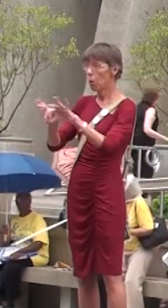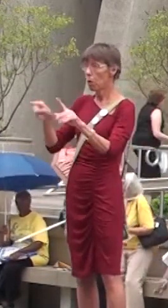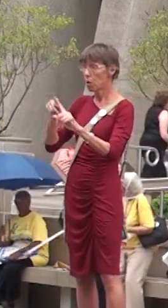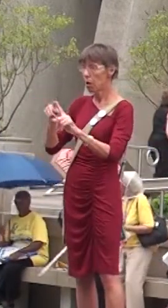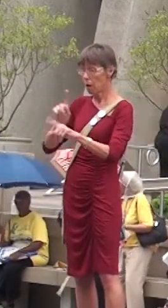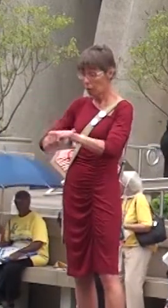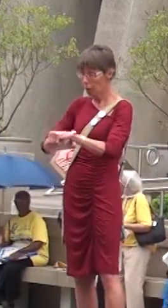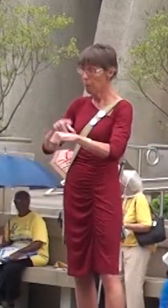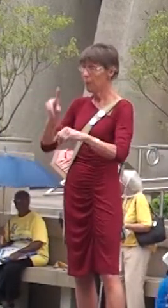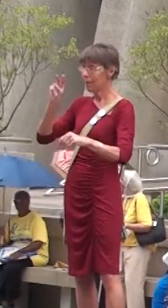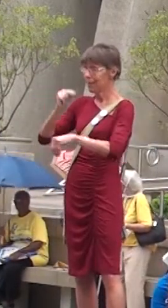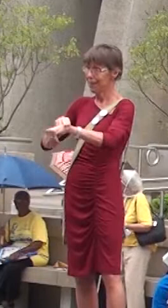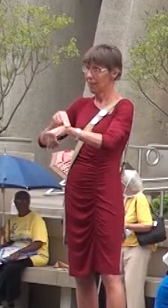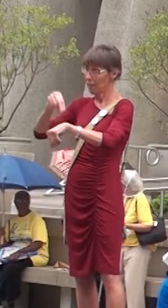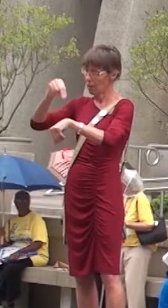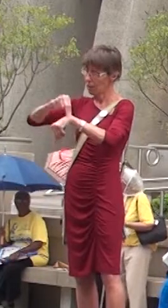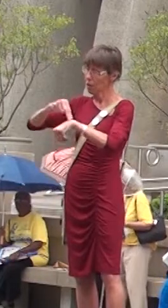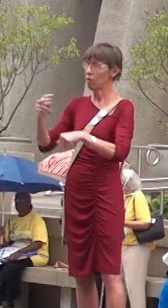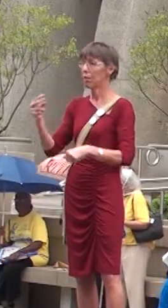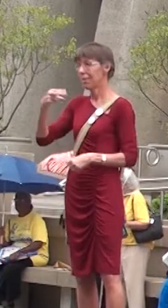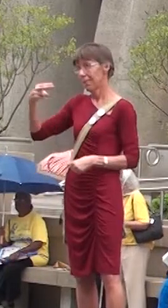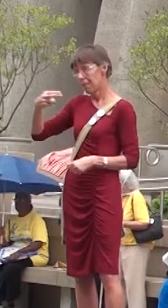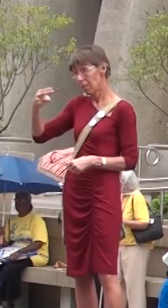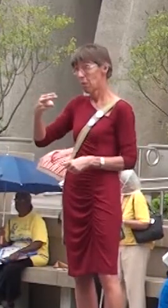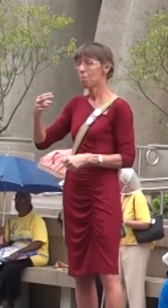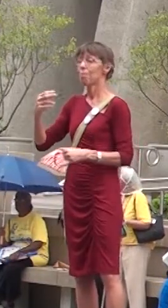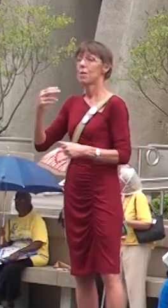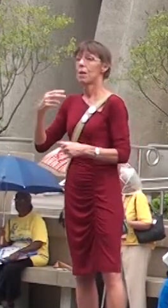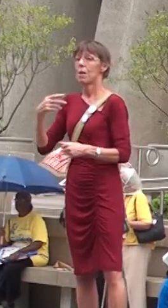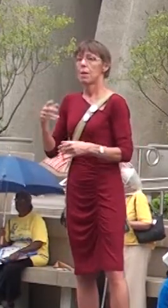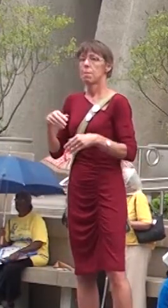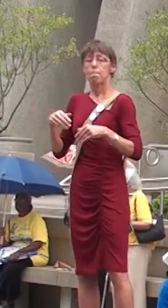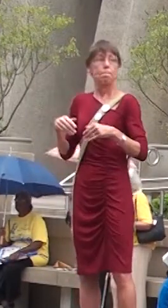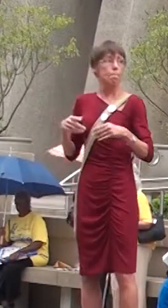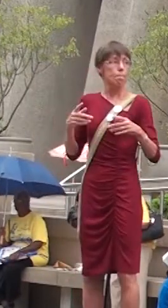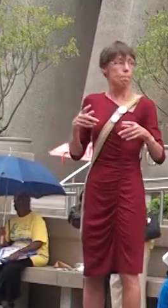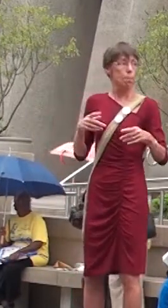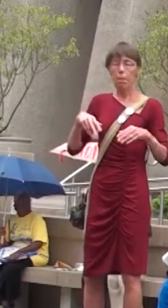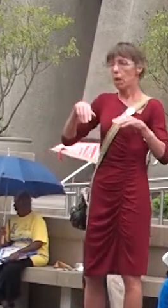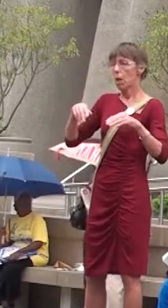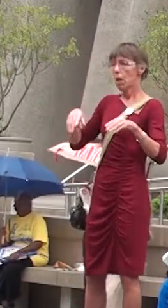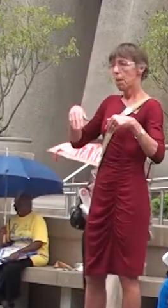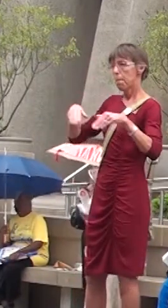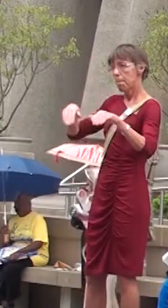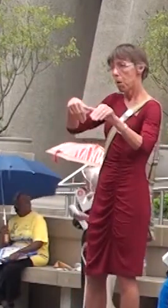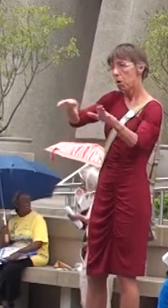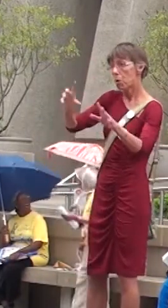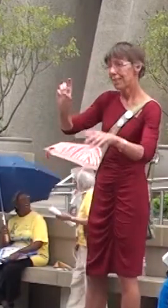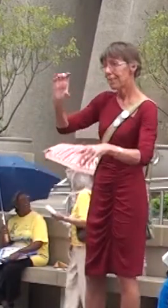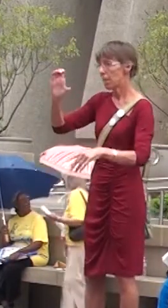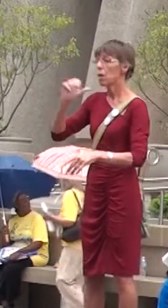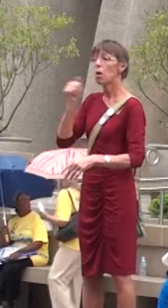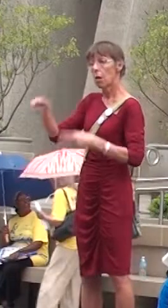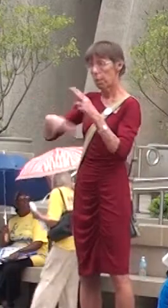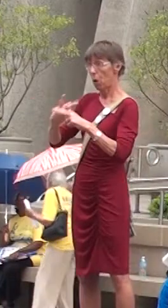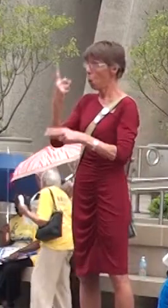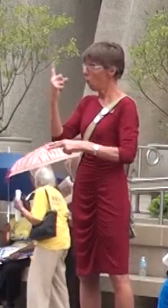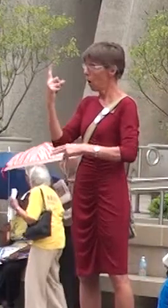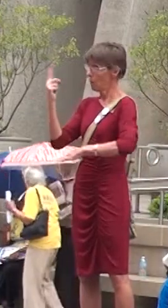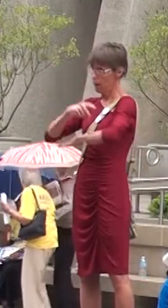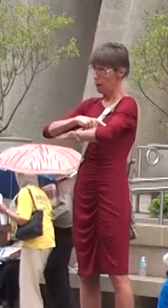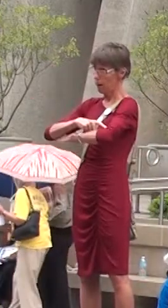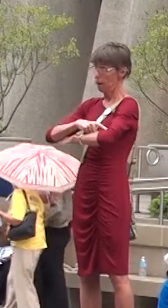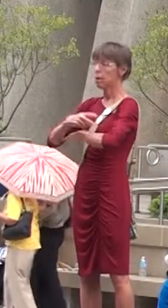history. But the lasting power of the March on Washington wasn't about a single day. It was about